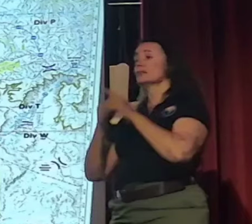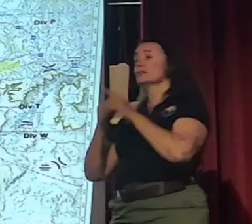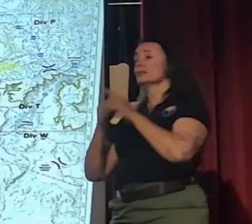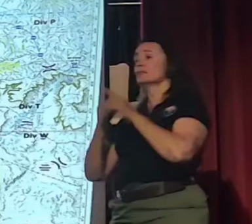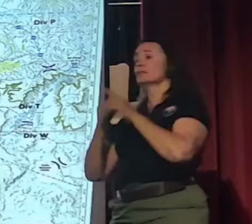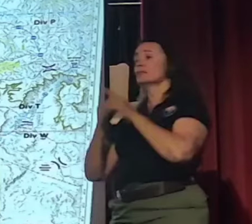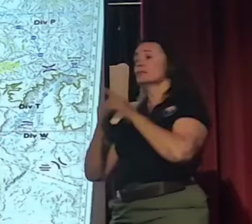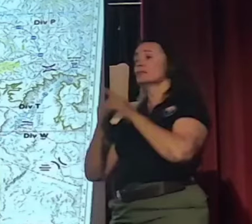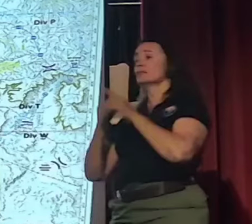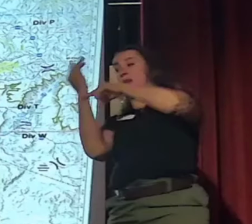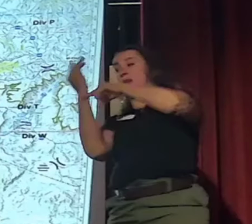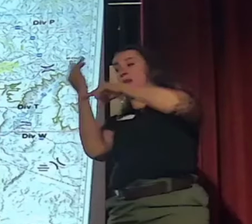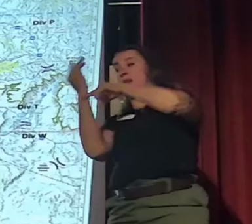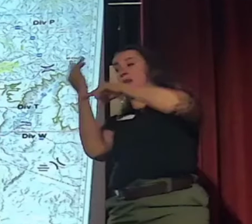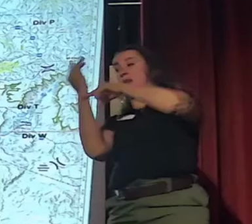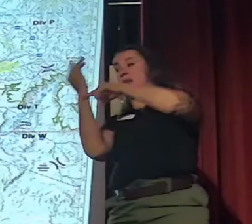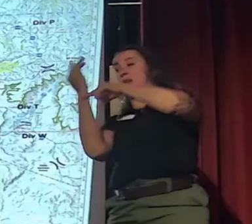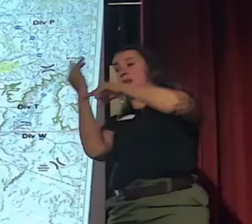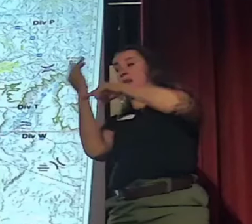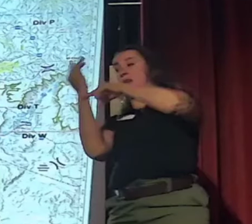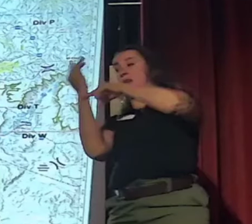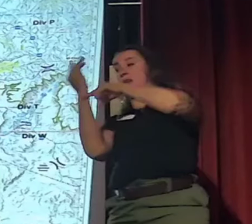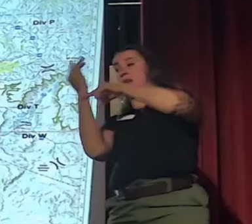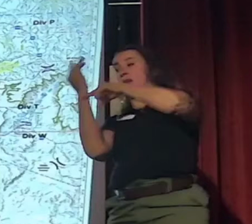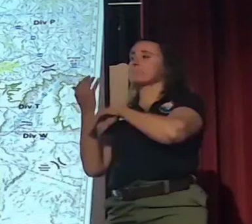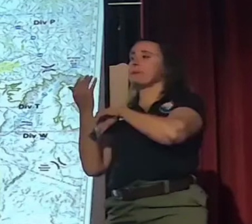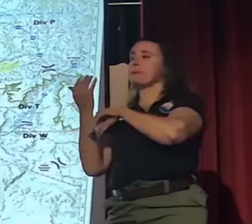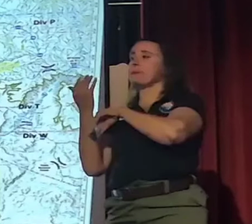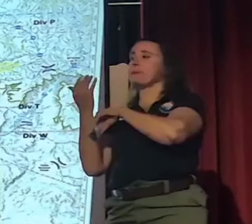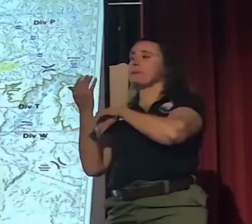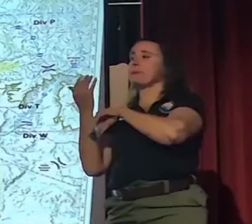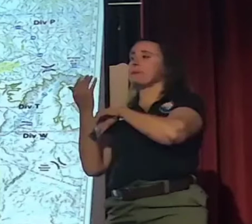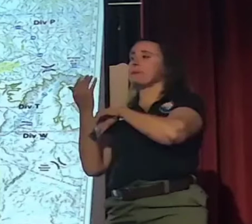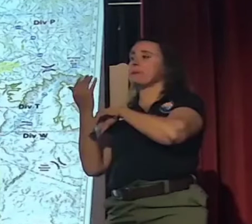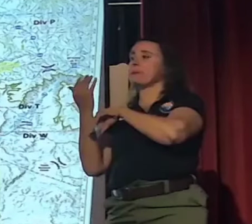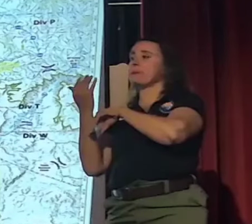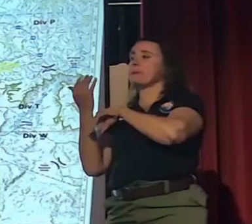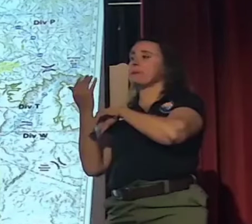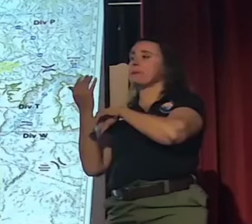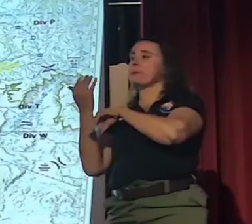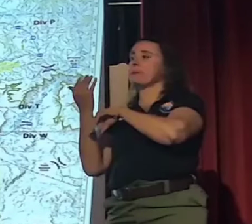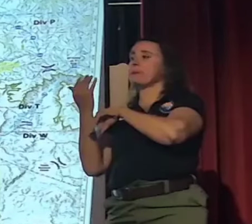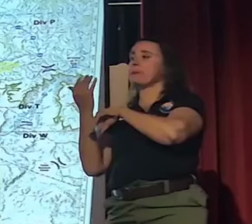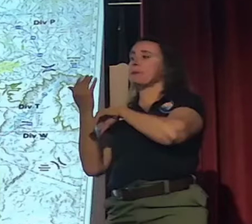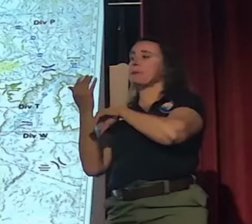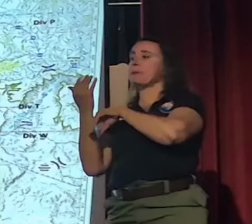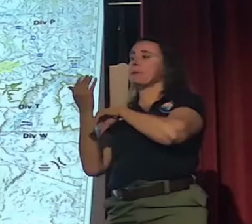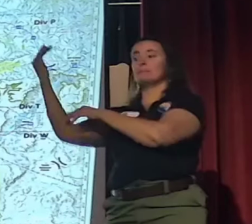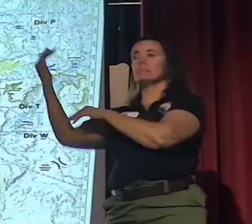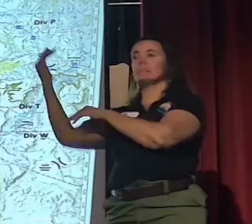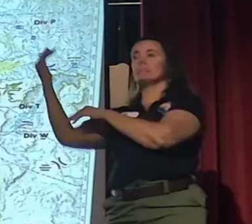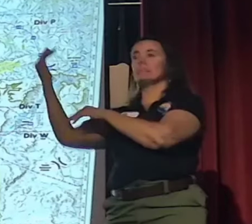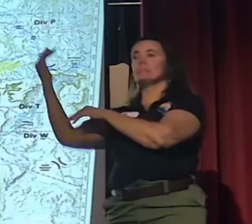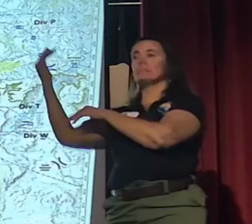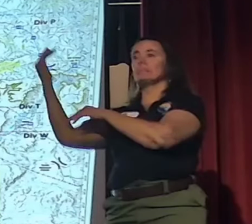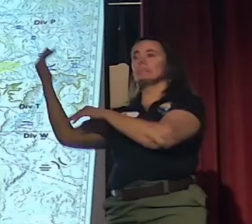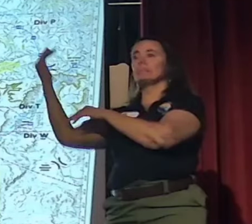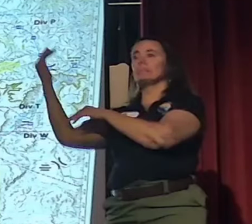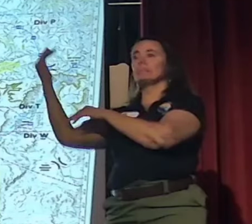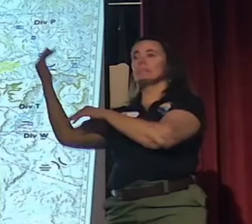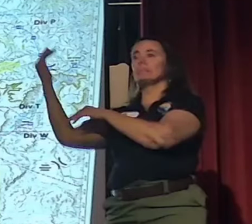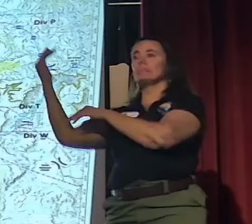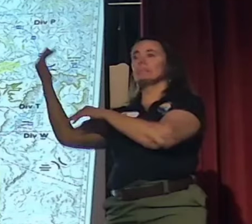to the northwest. And so as it backs a little bit, and then it moves a little bit. That's rough, rugged country.